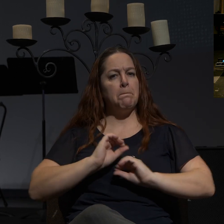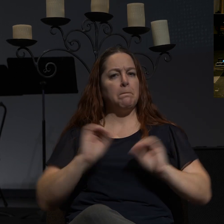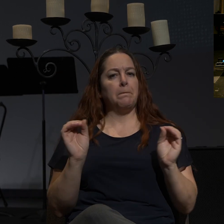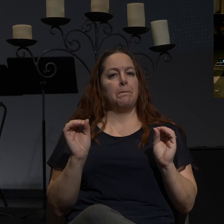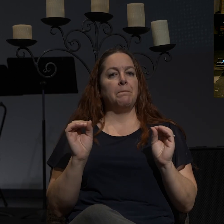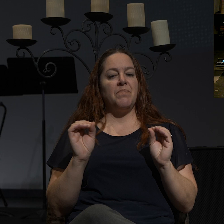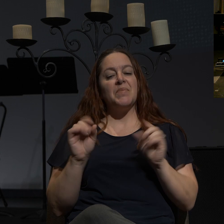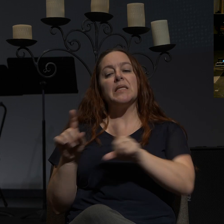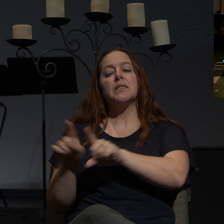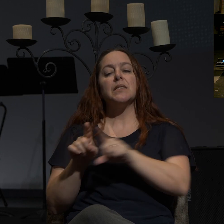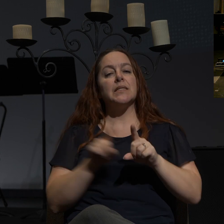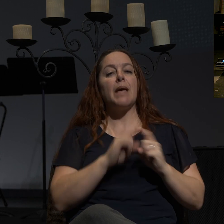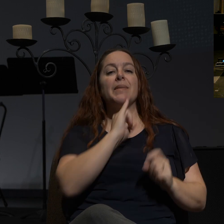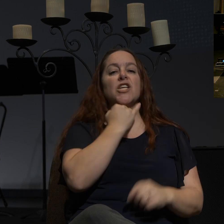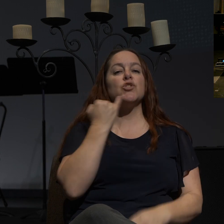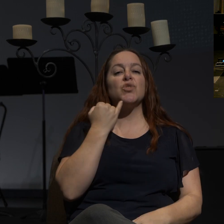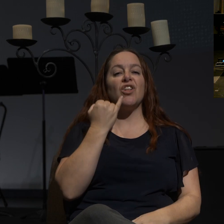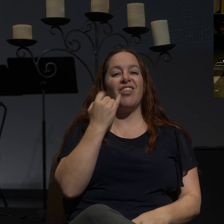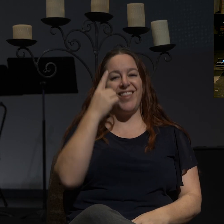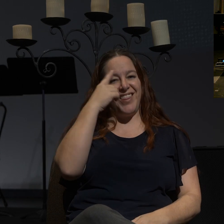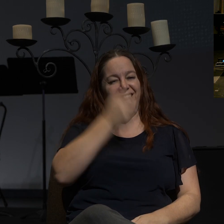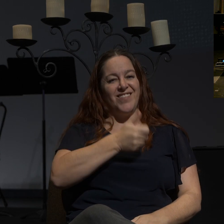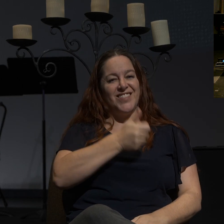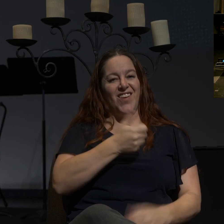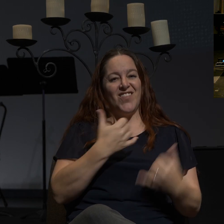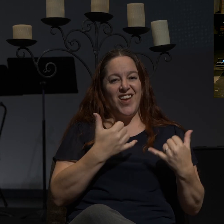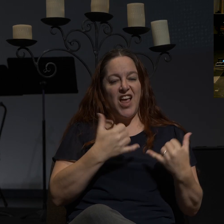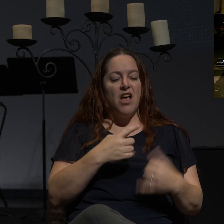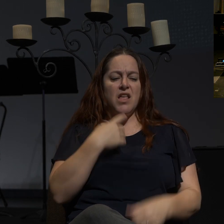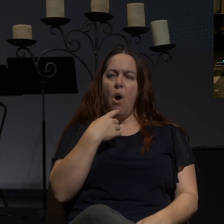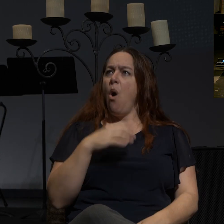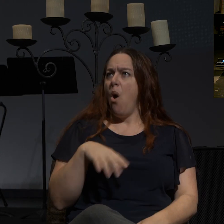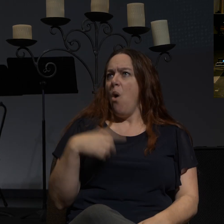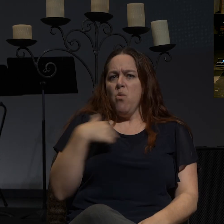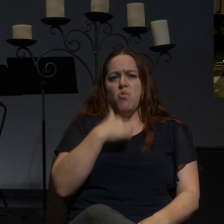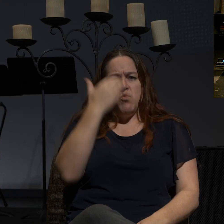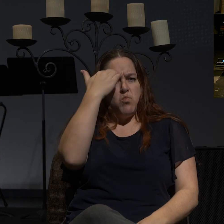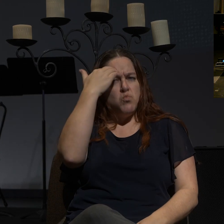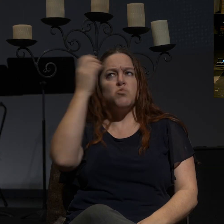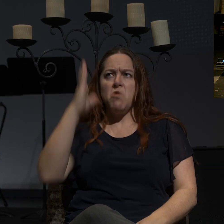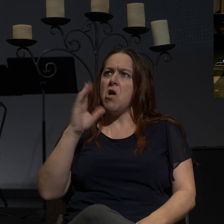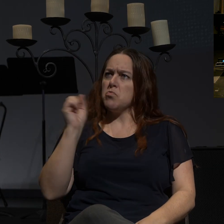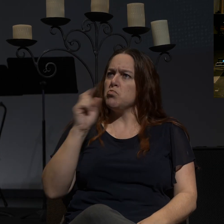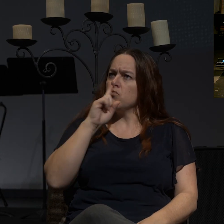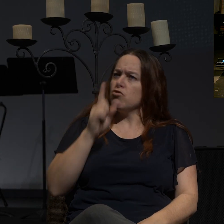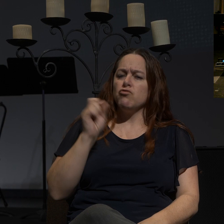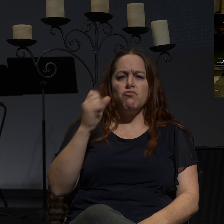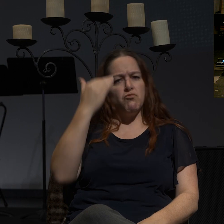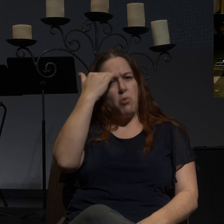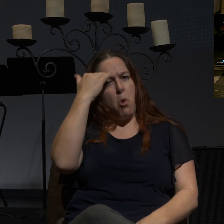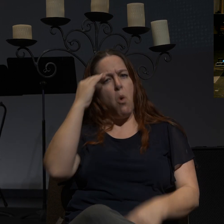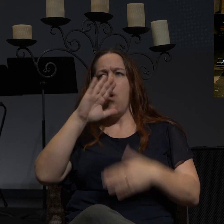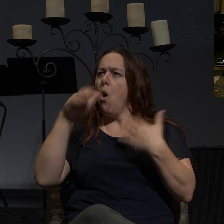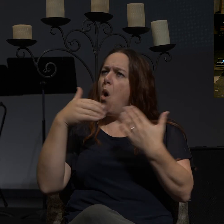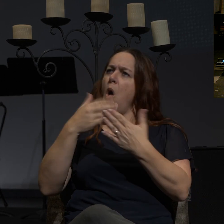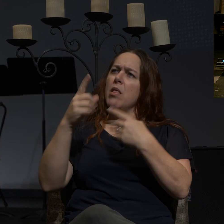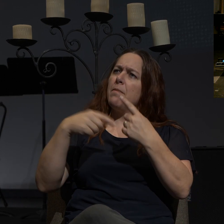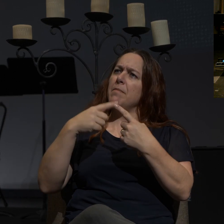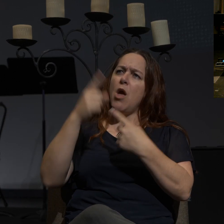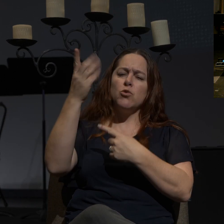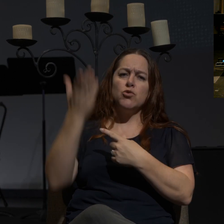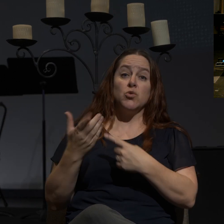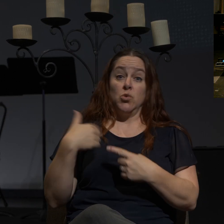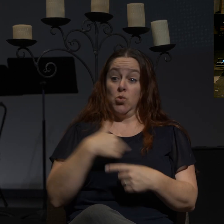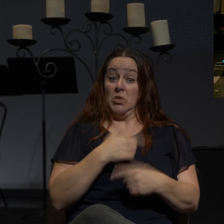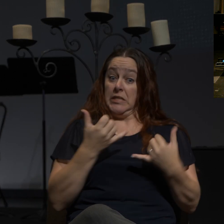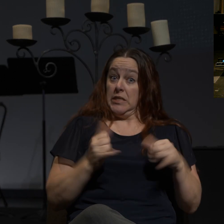is what Israel thinks about themselves right now. They're saying, "Oh, we know God. Sure, we know all about you, God. In fact, we